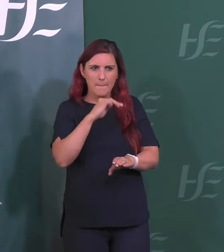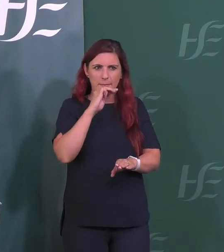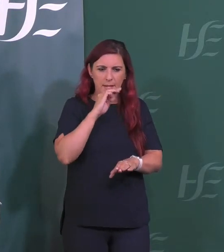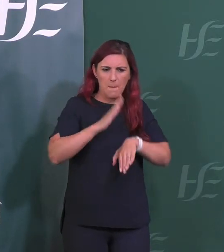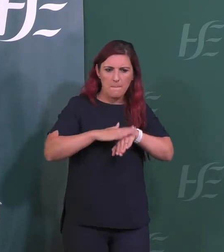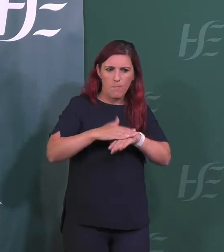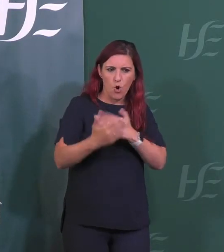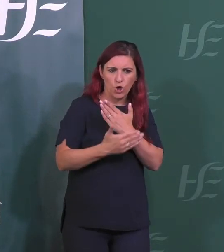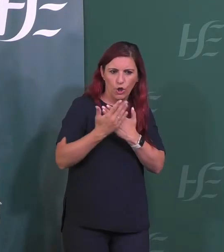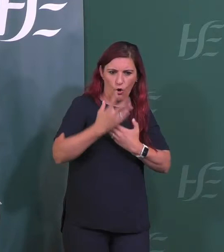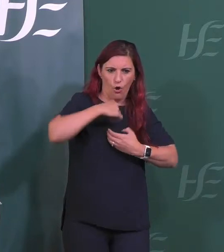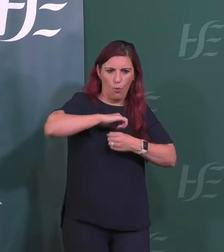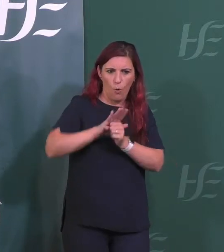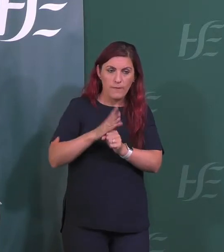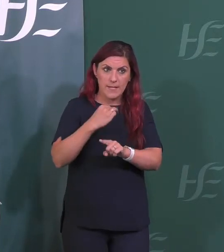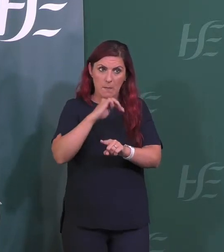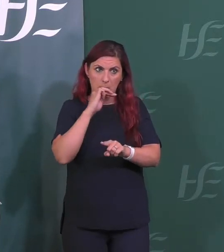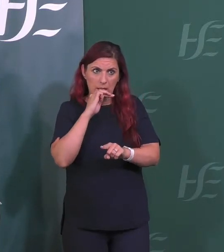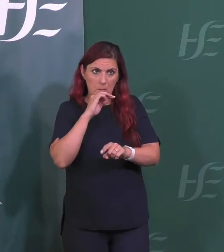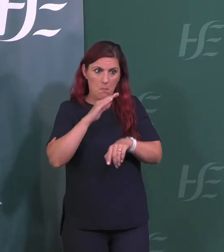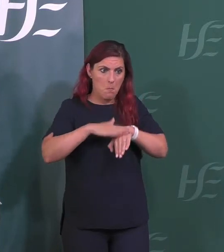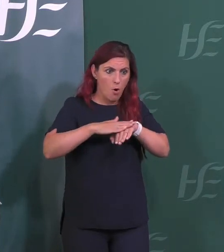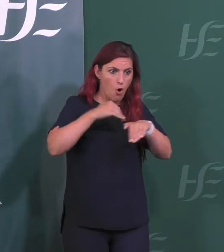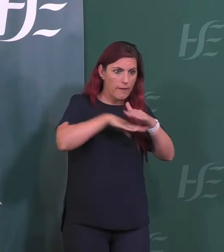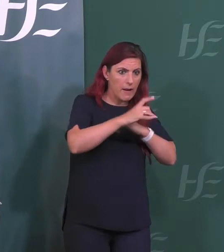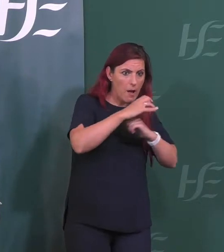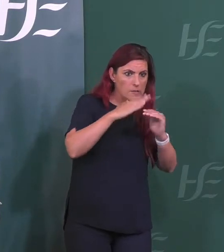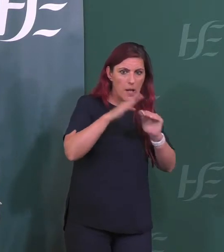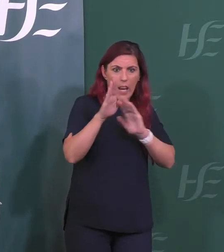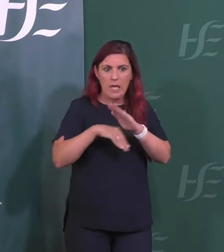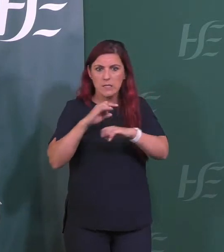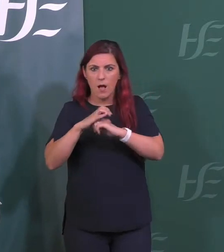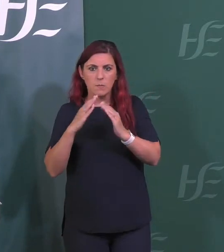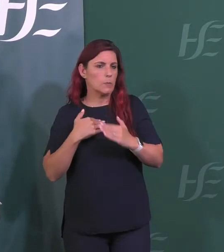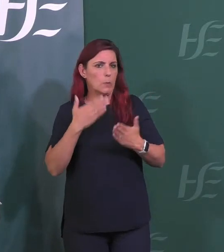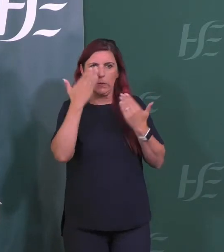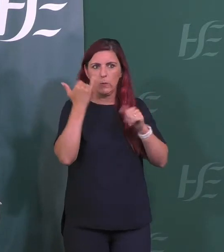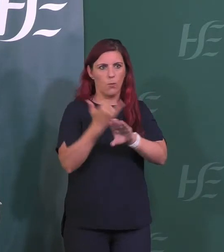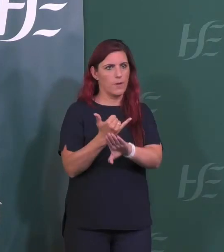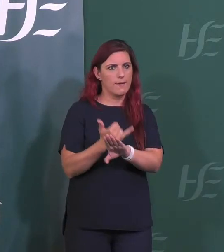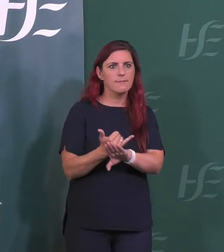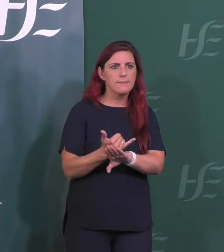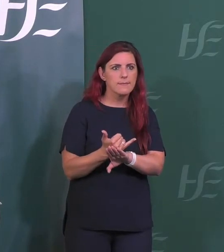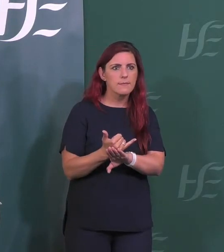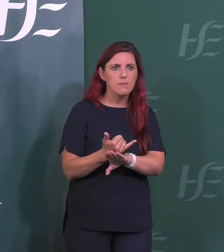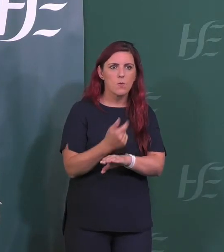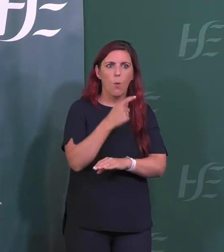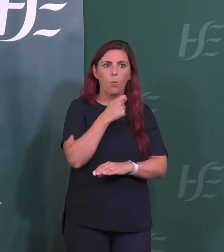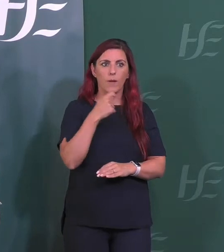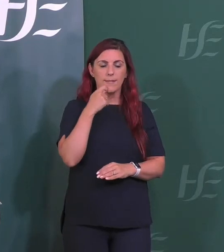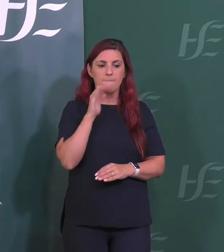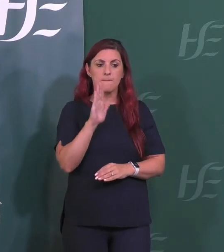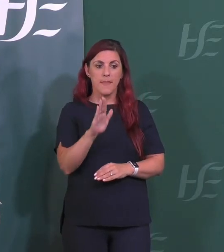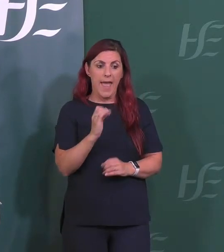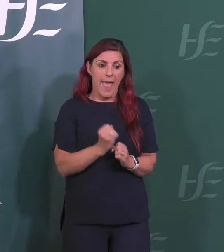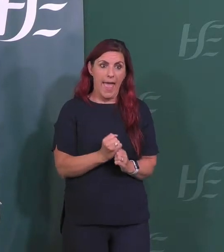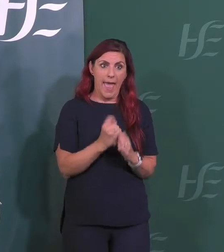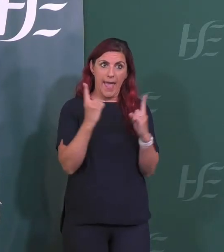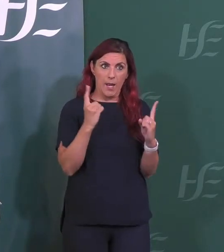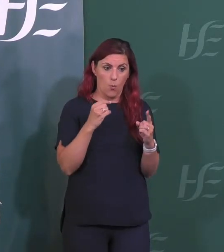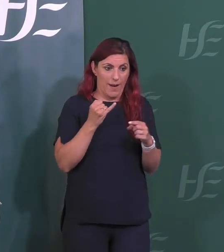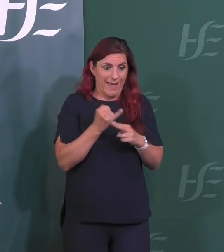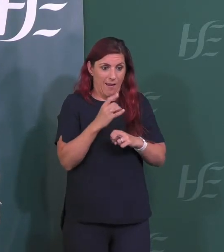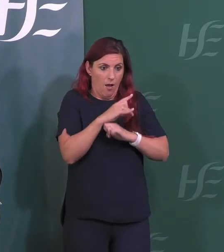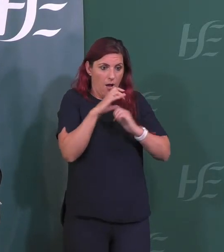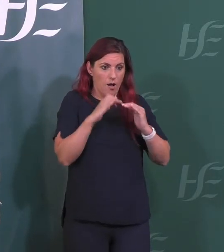for hospitalizations in the coming weeks. We do make the case again that every COVID patient in our